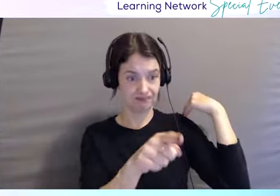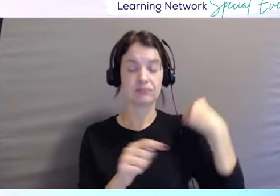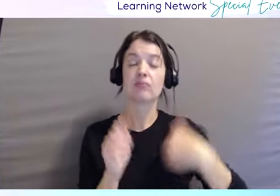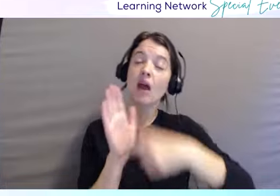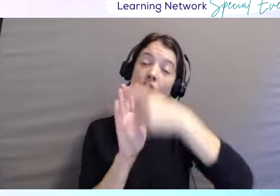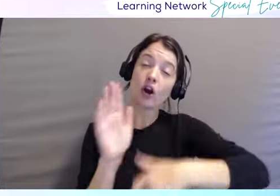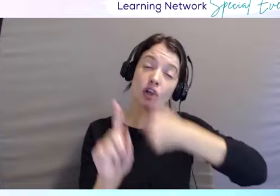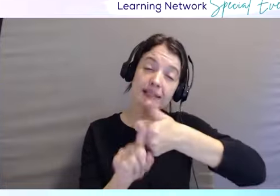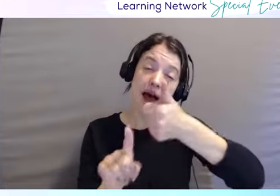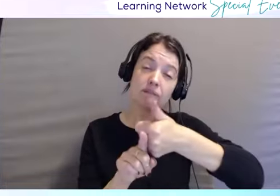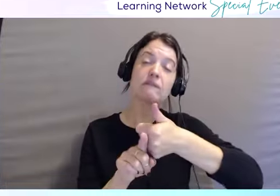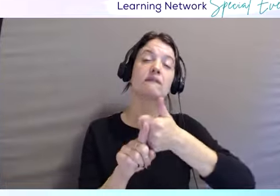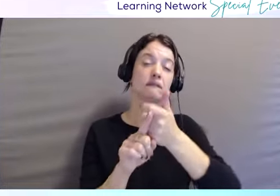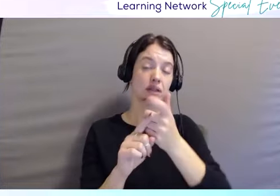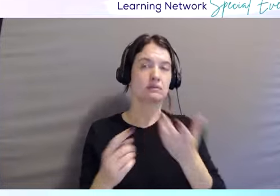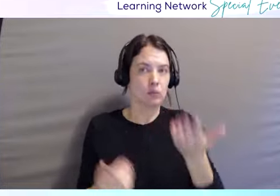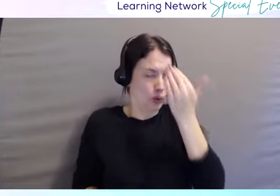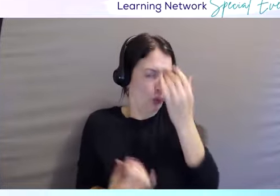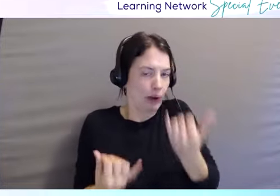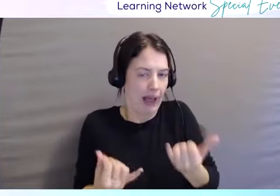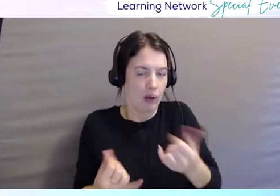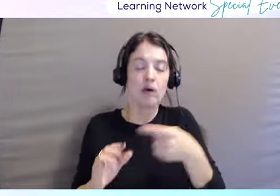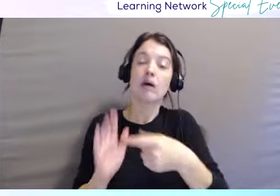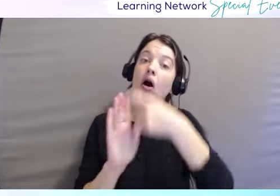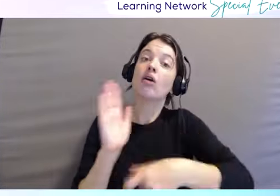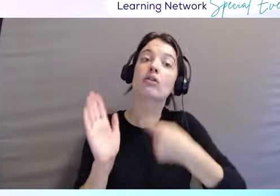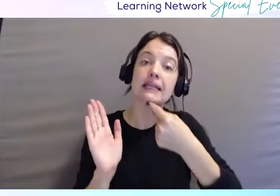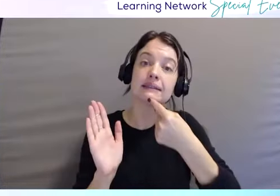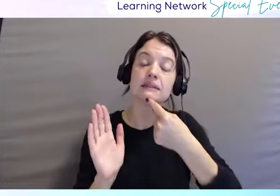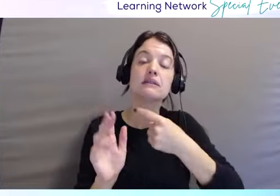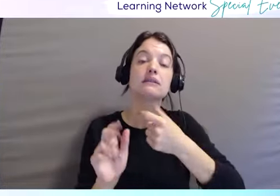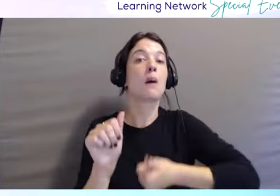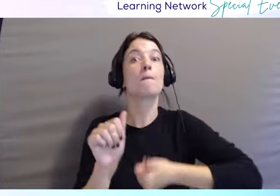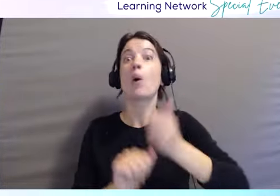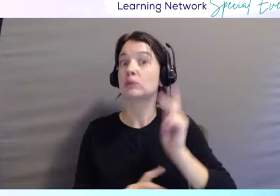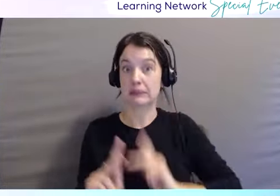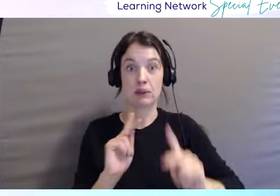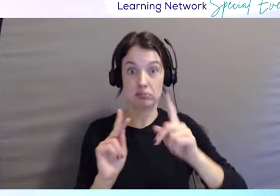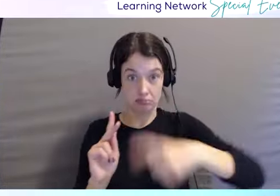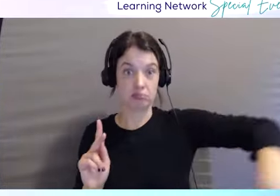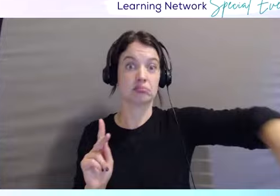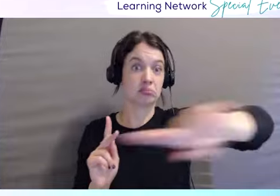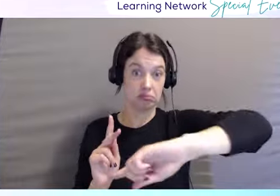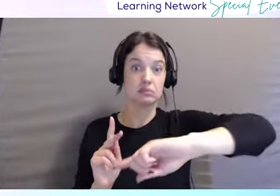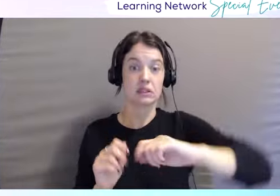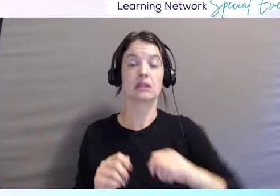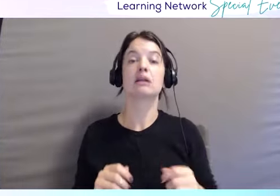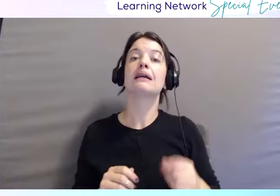now all know and observe, that the vast majority of people who are in substance use